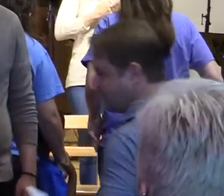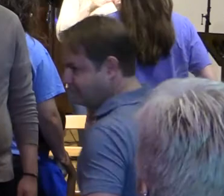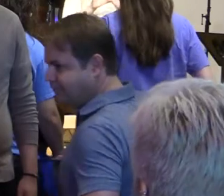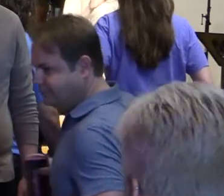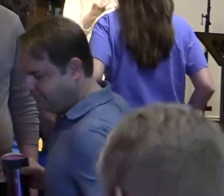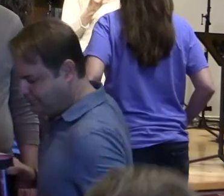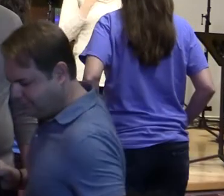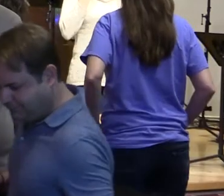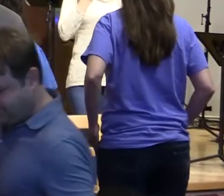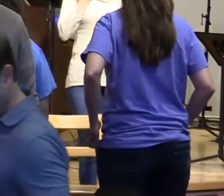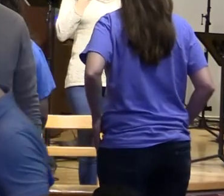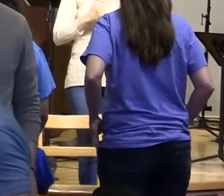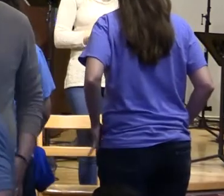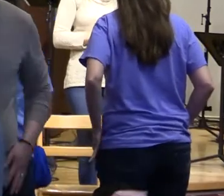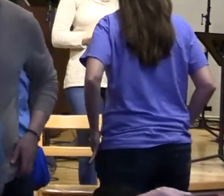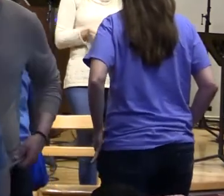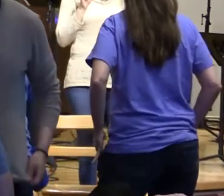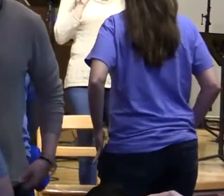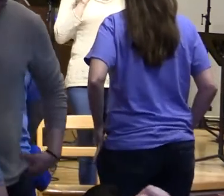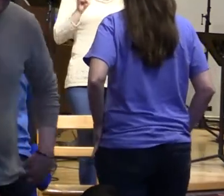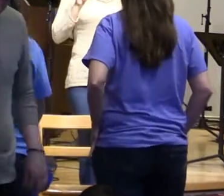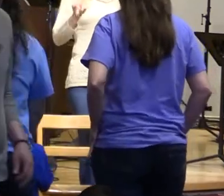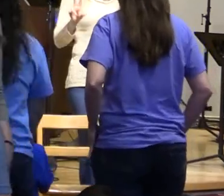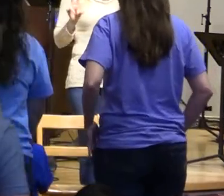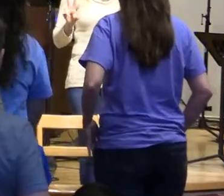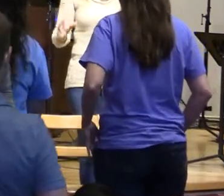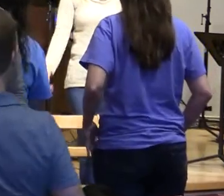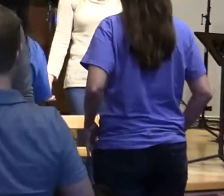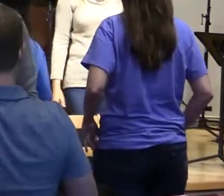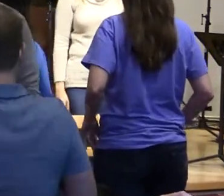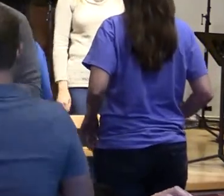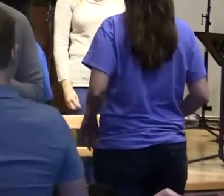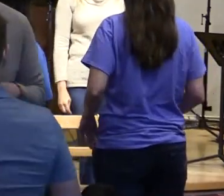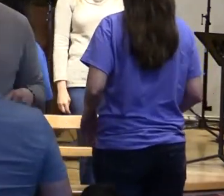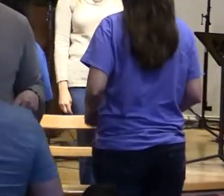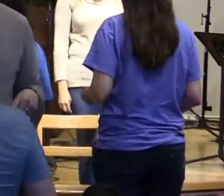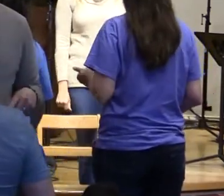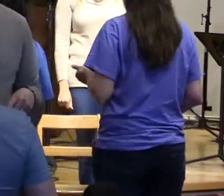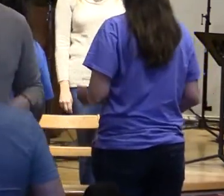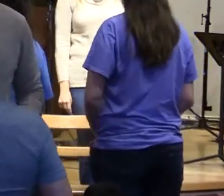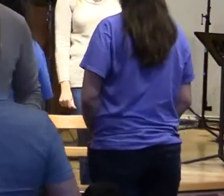you. One, two, three, four.